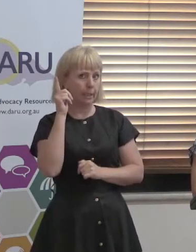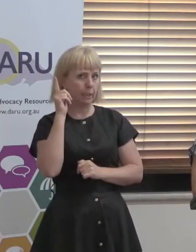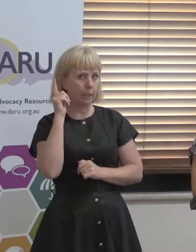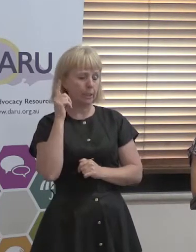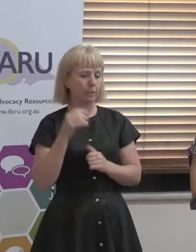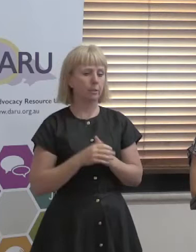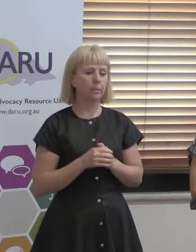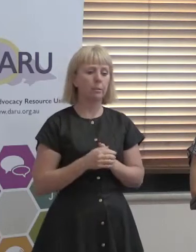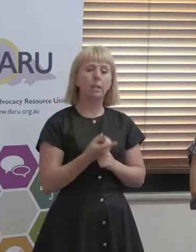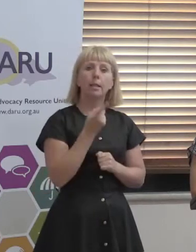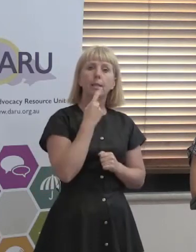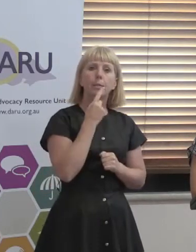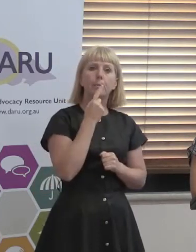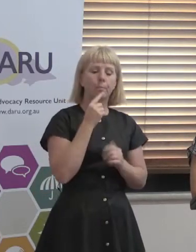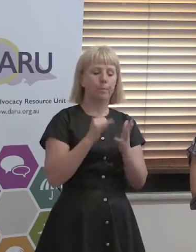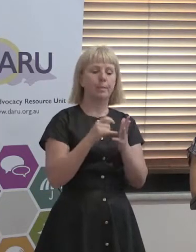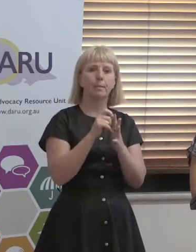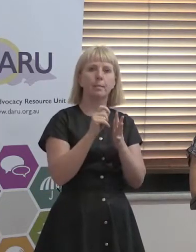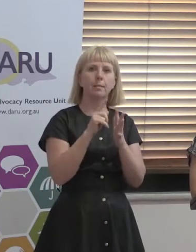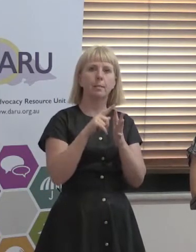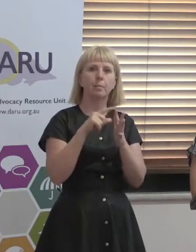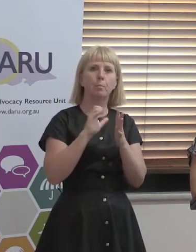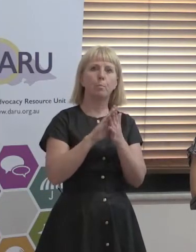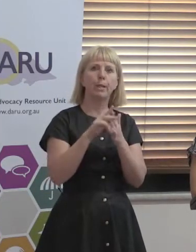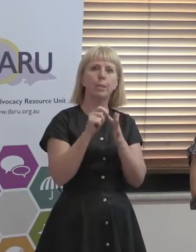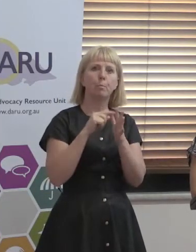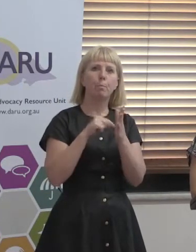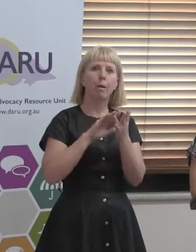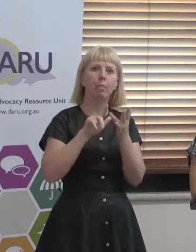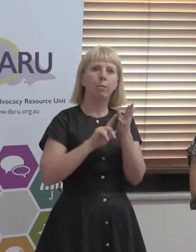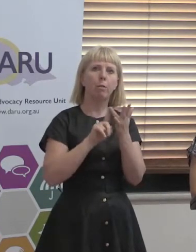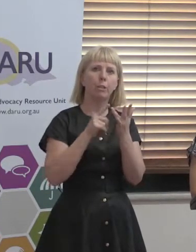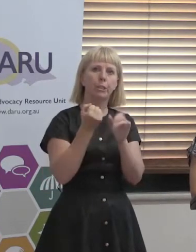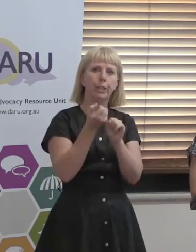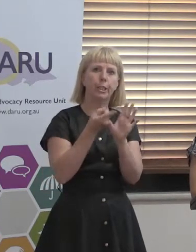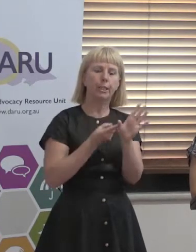Speech Pathology Australia have also expressed an interest in